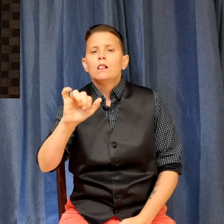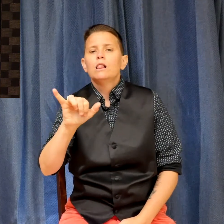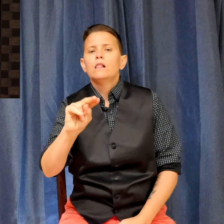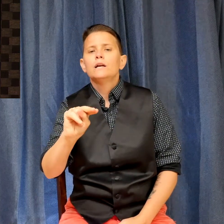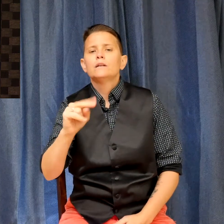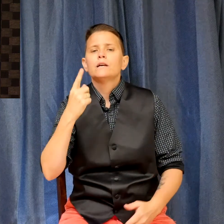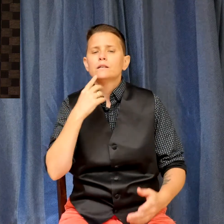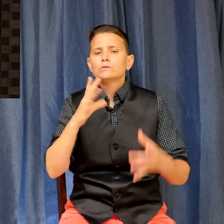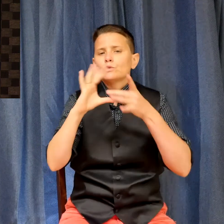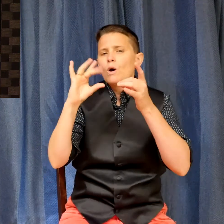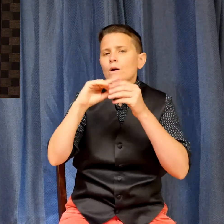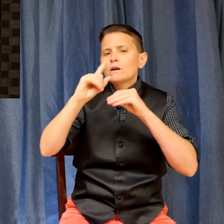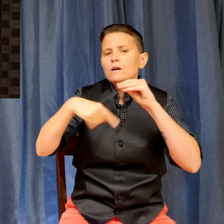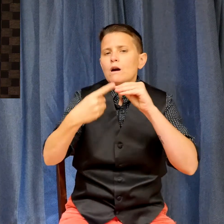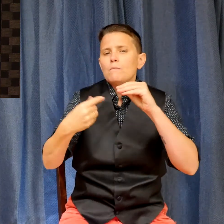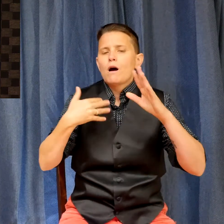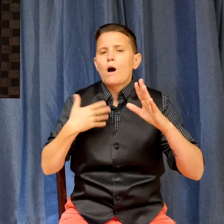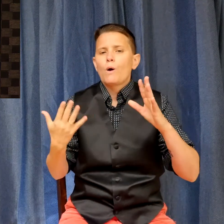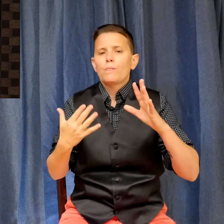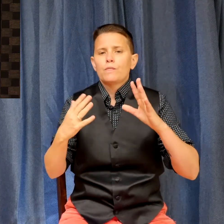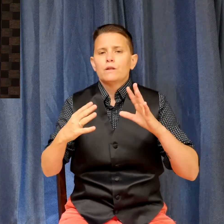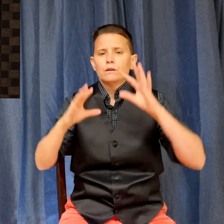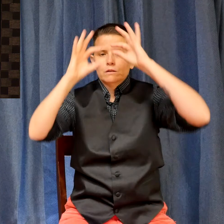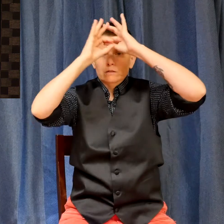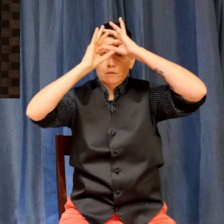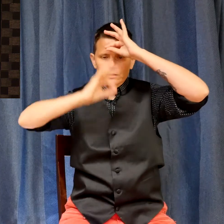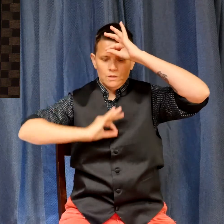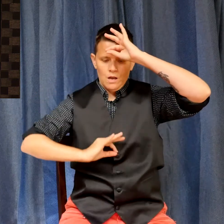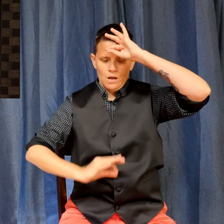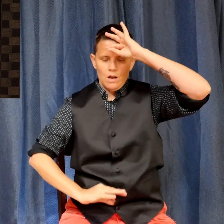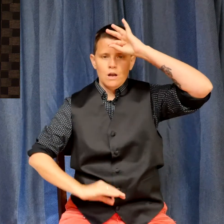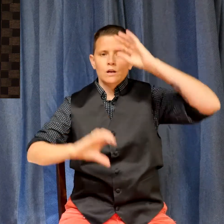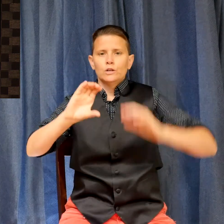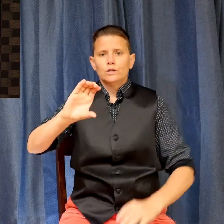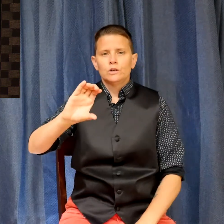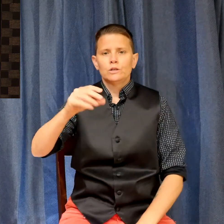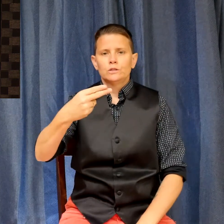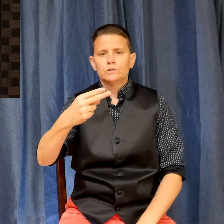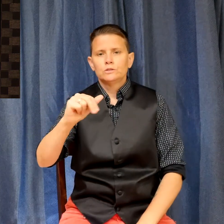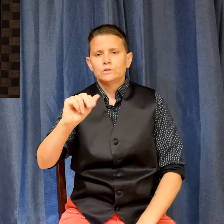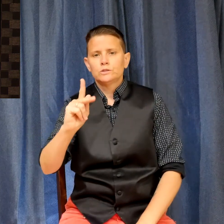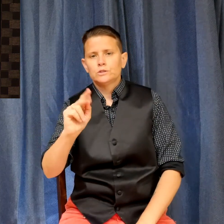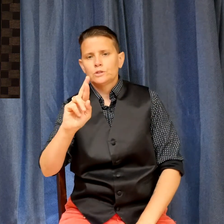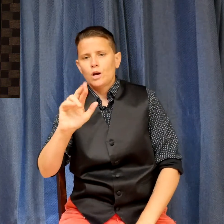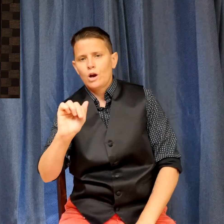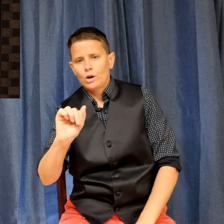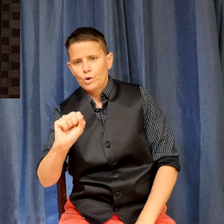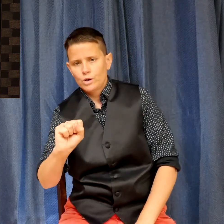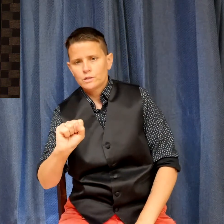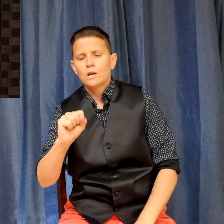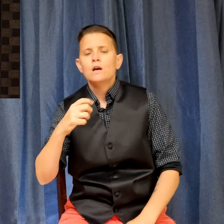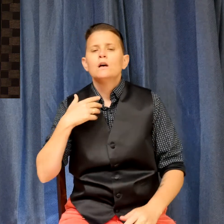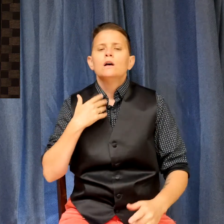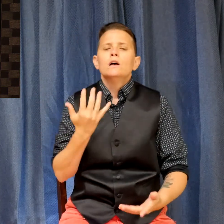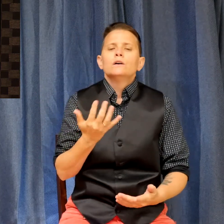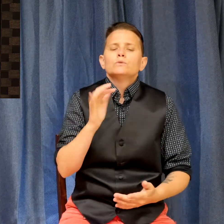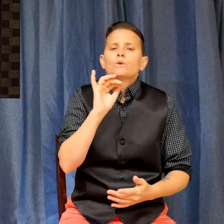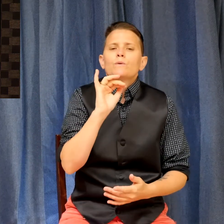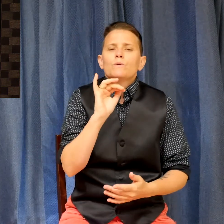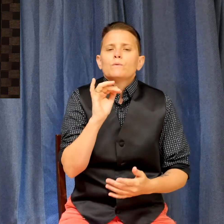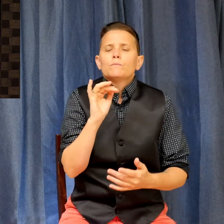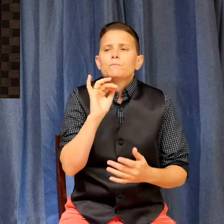so important. Yeah. So that, I think, is why listening with the ears of the heart is so